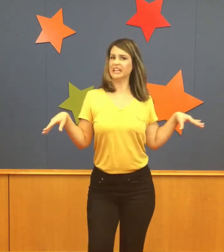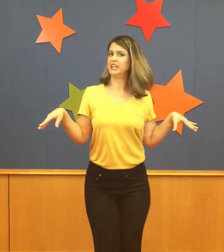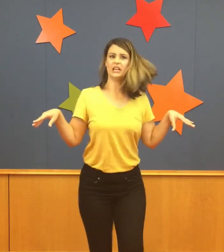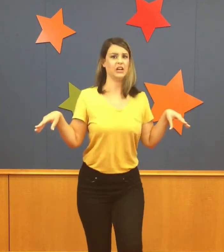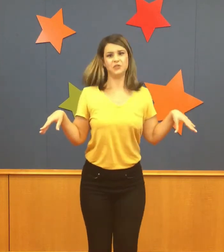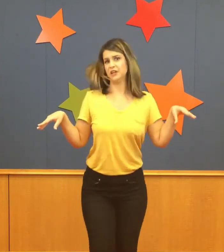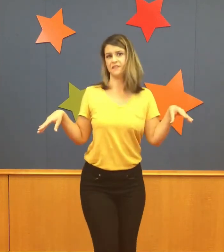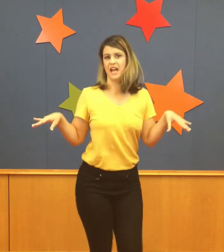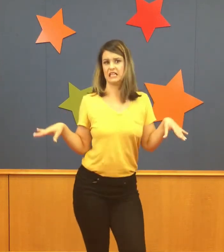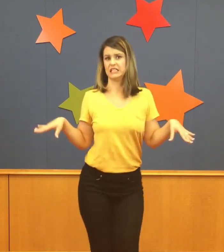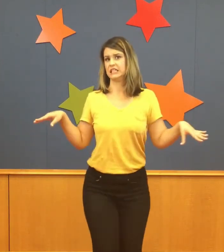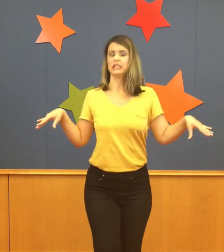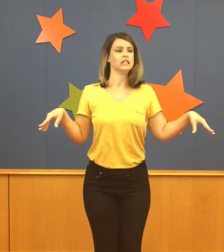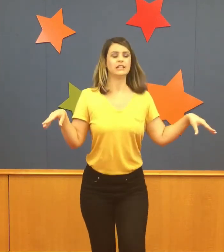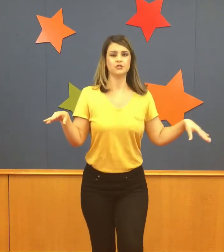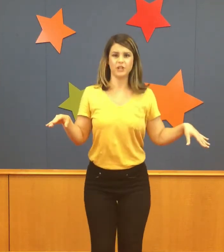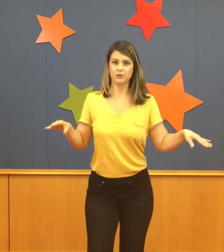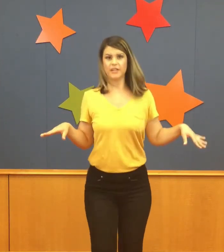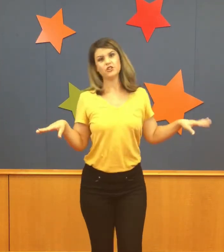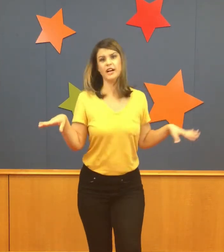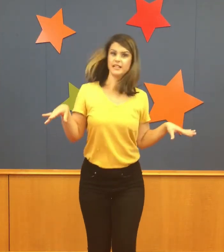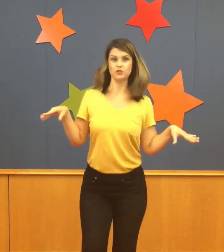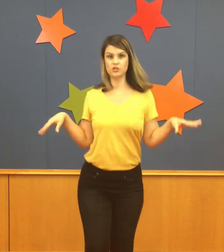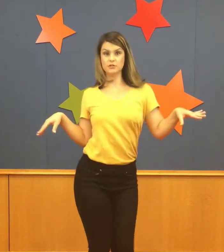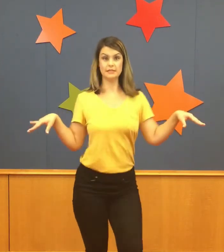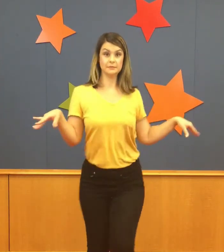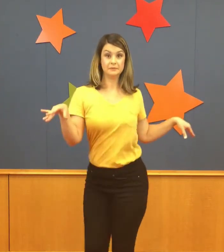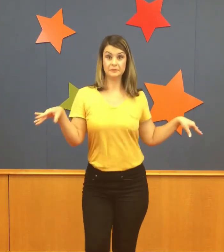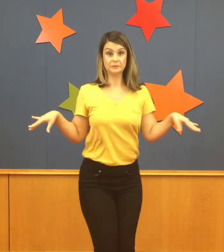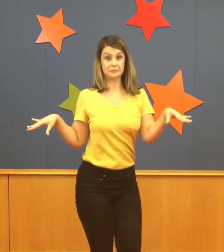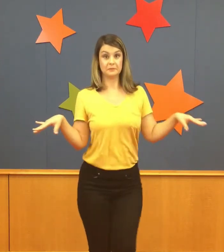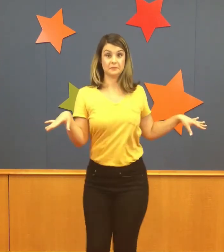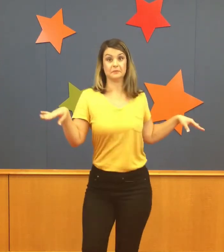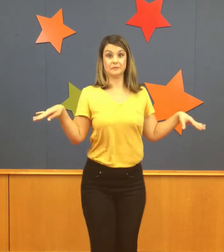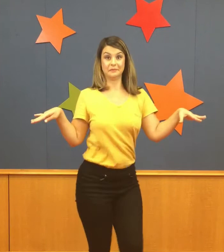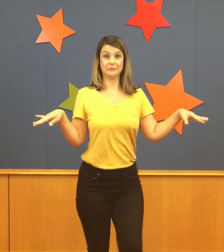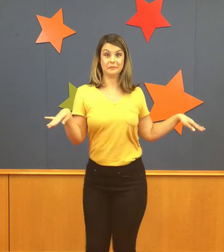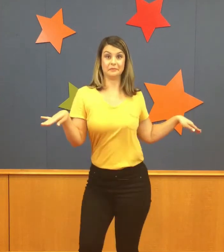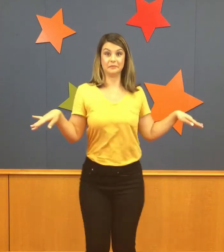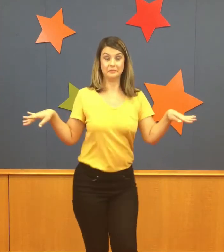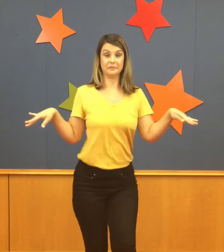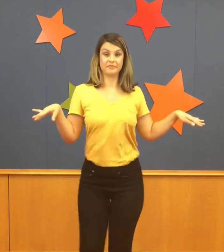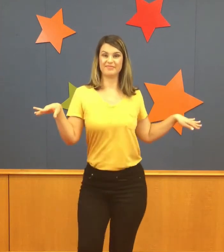he really couldn't go very fast. Can you try to run in your high-heeled shoes?